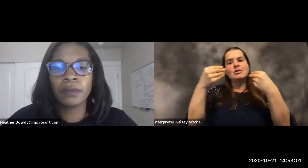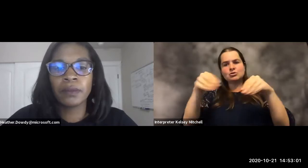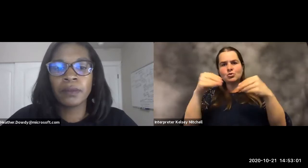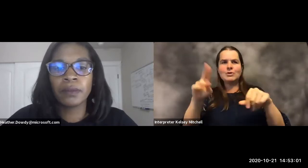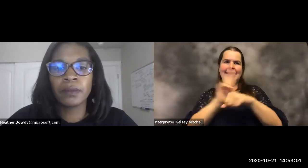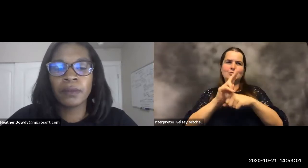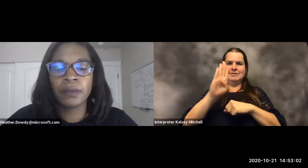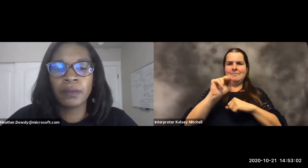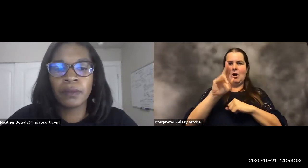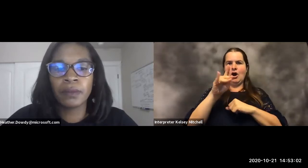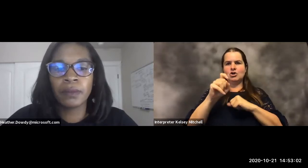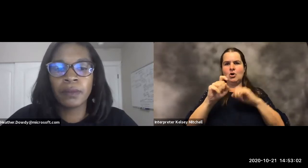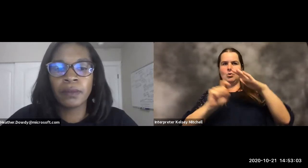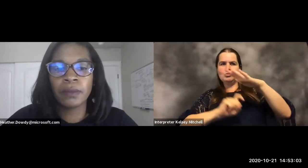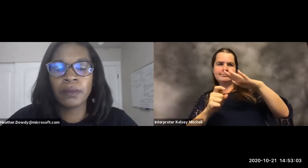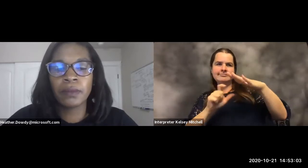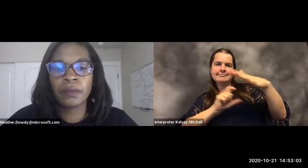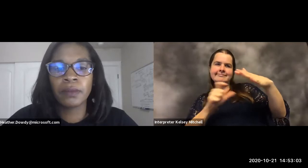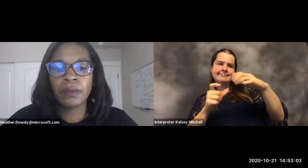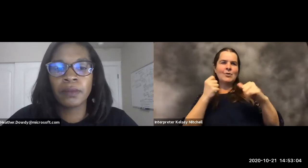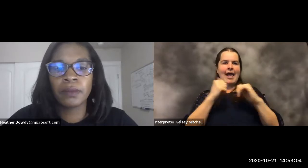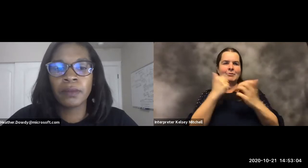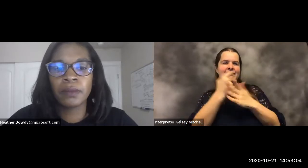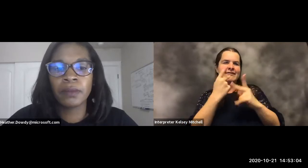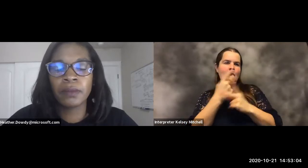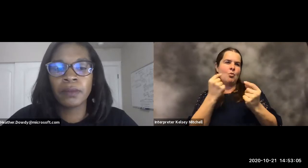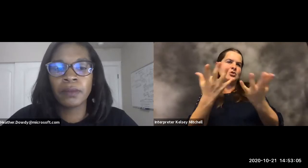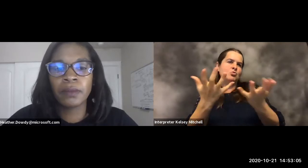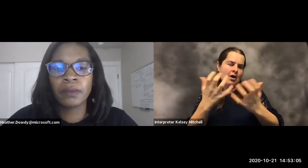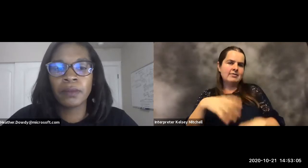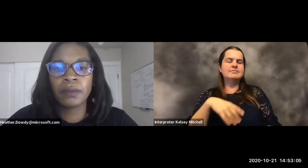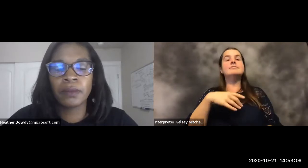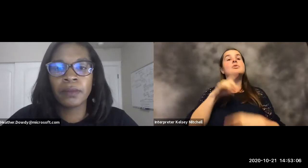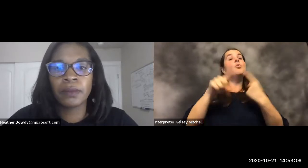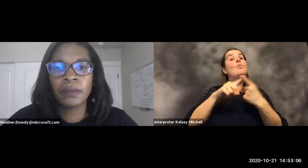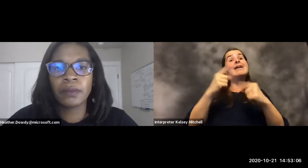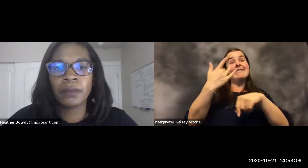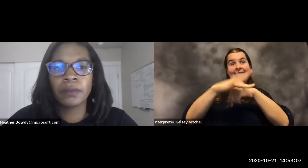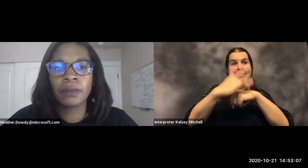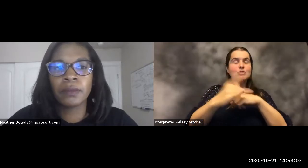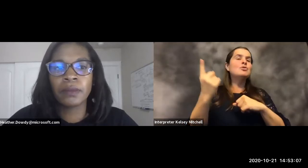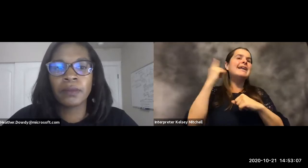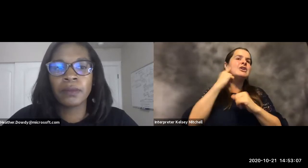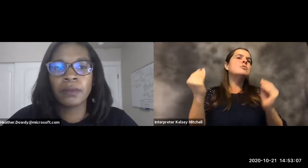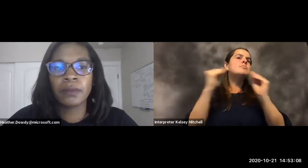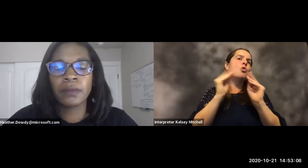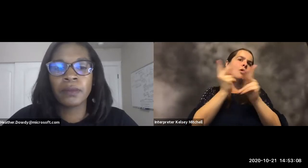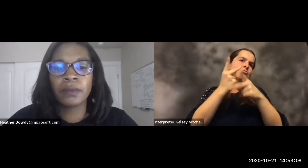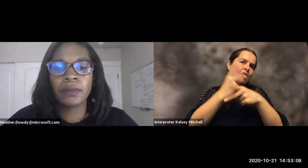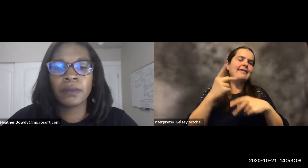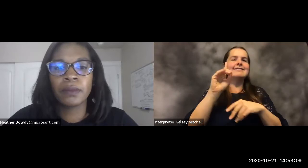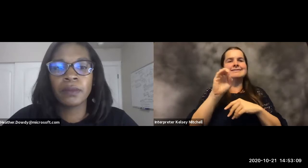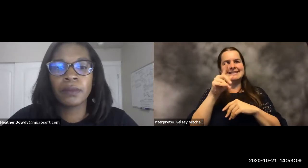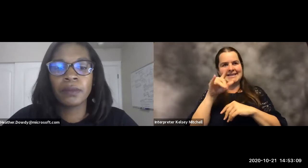scanner with audio cues to help you find what you want. Campbell's tomato soup. When available, hear additional product details. Heated